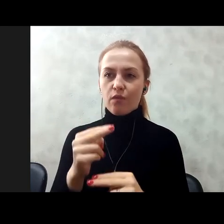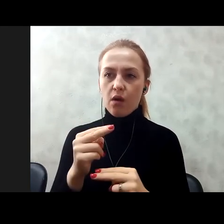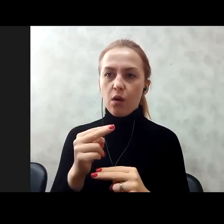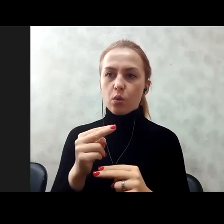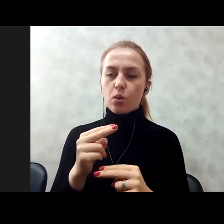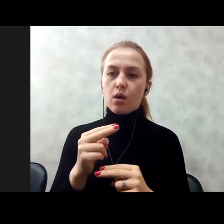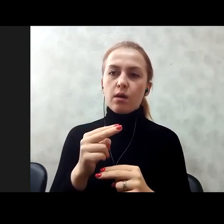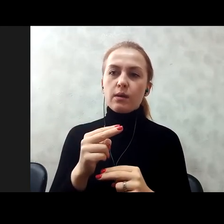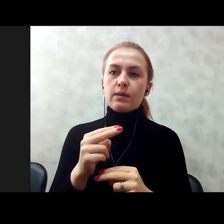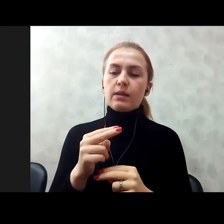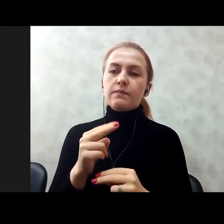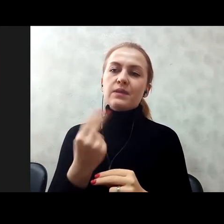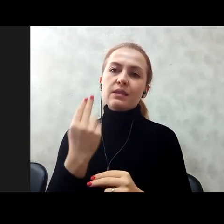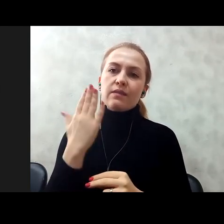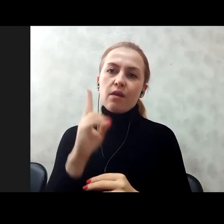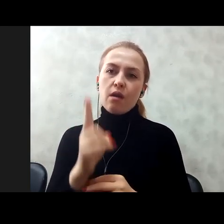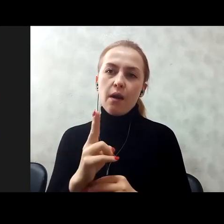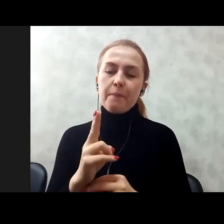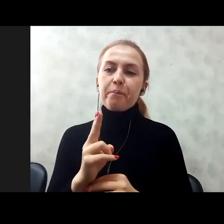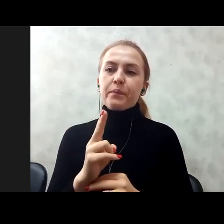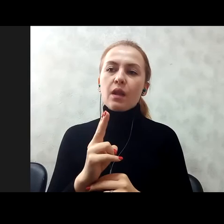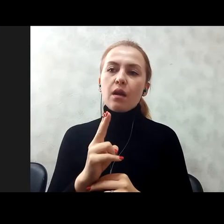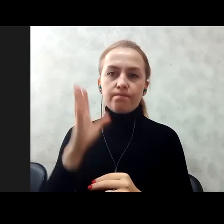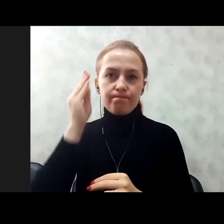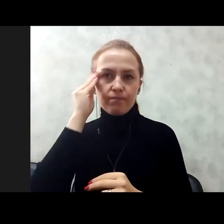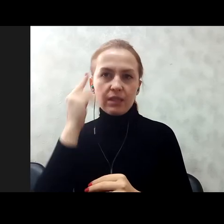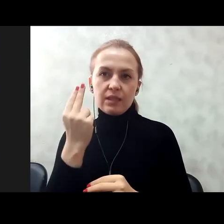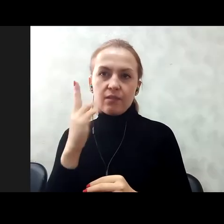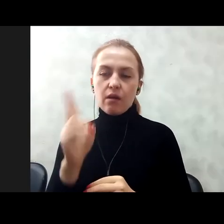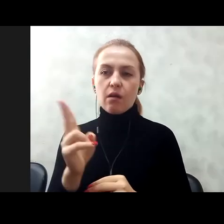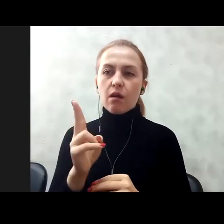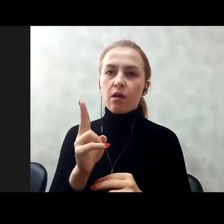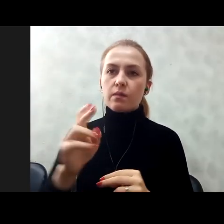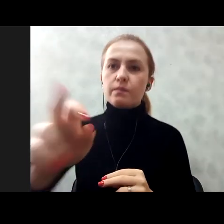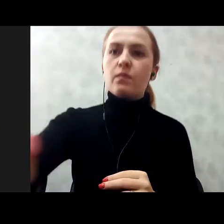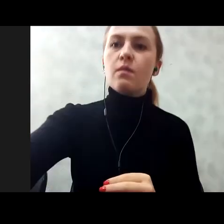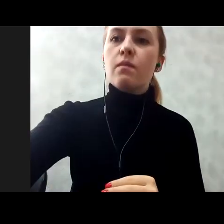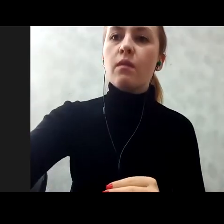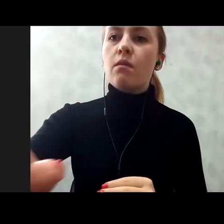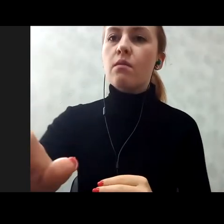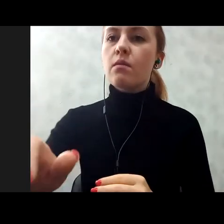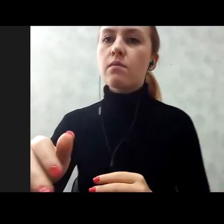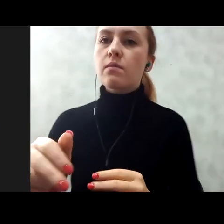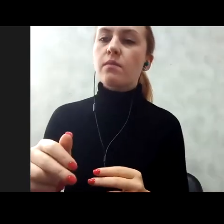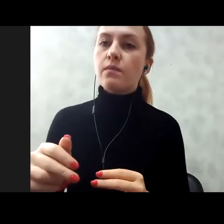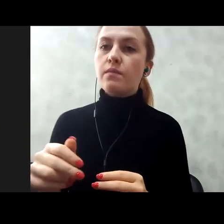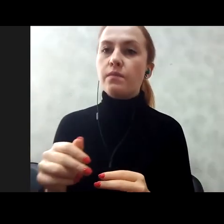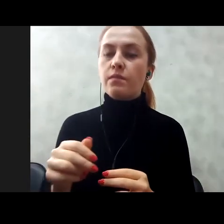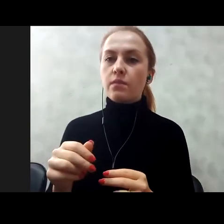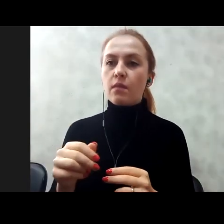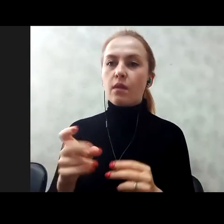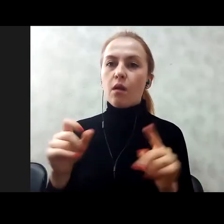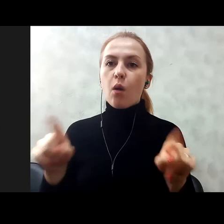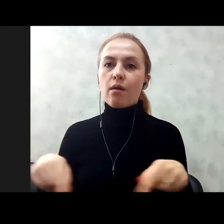now highlight those which CEC needs to underscore